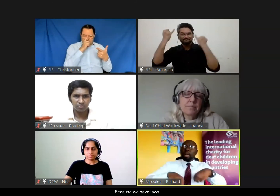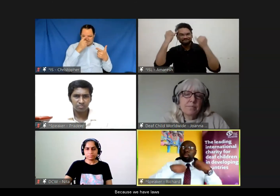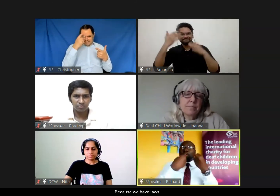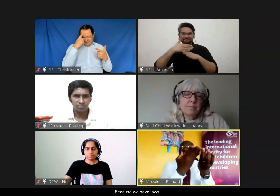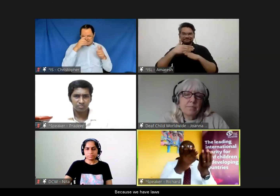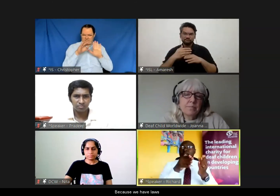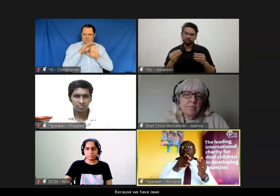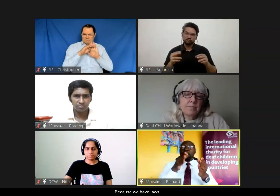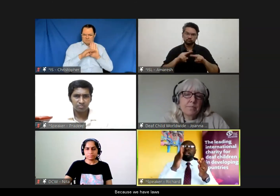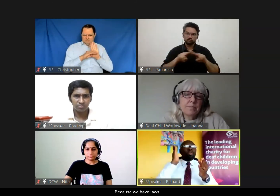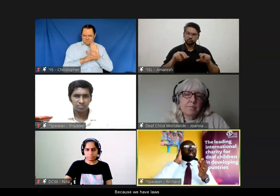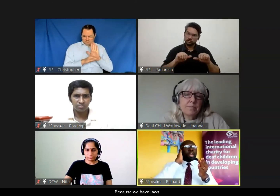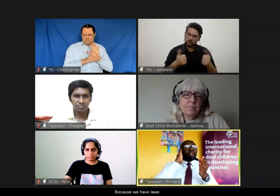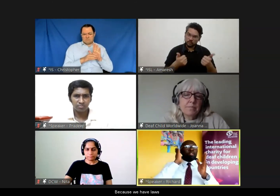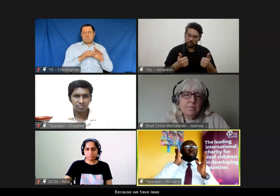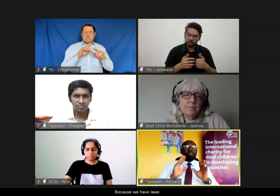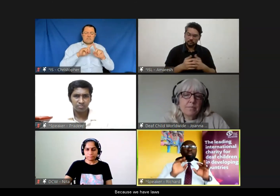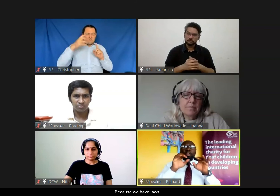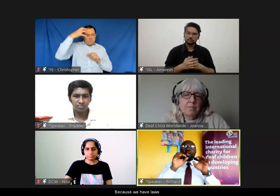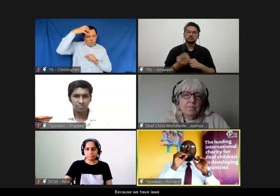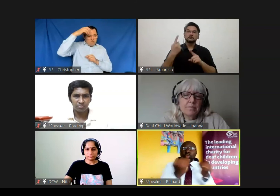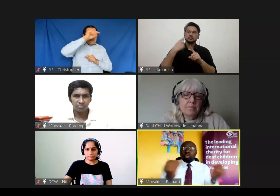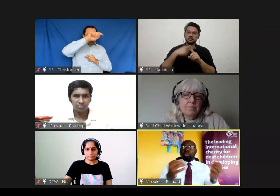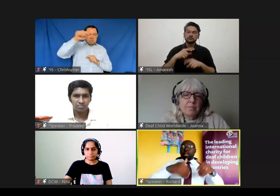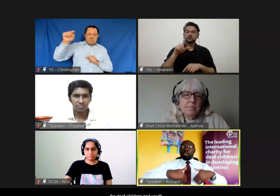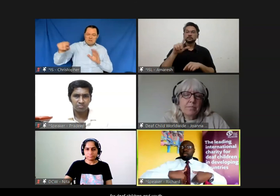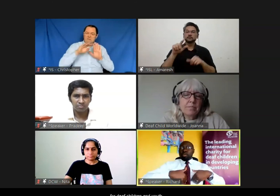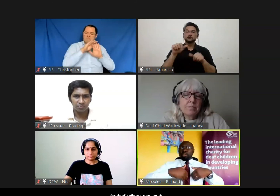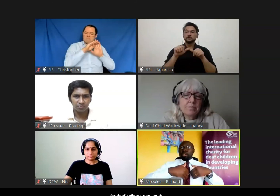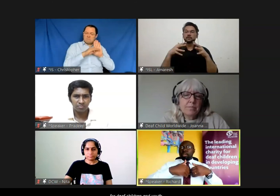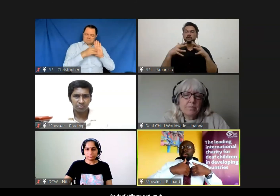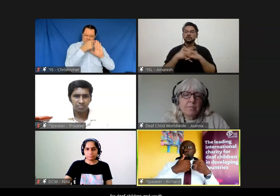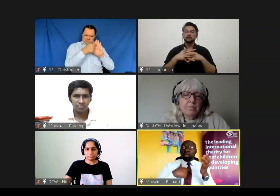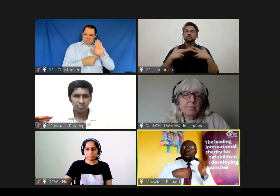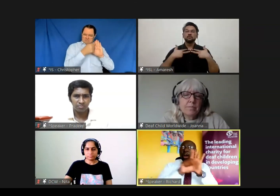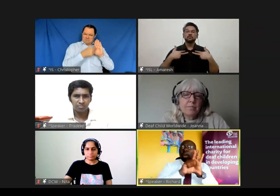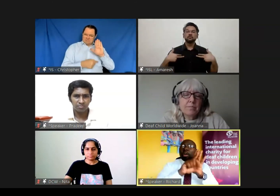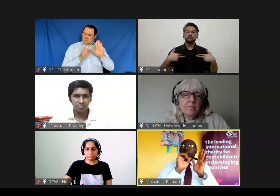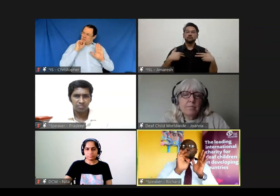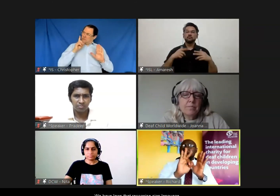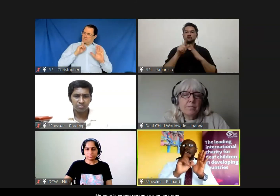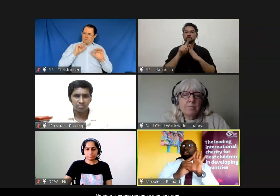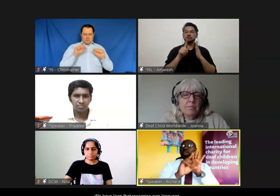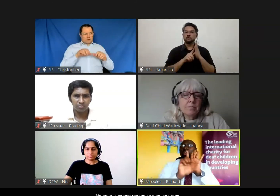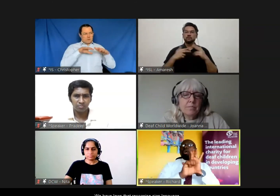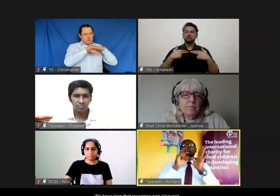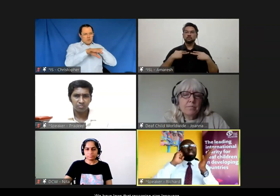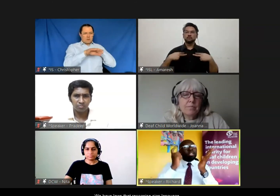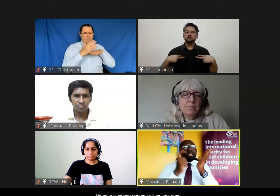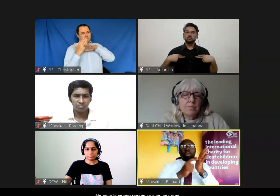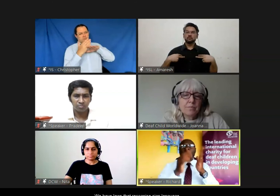because we have laws protecting that provides for deaf children and youth, do we have laws